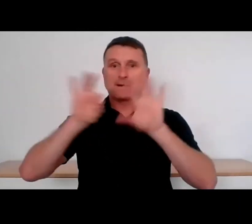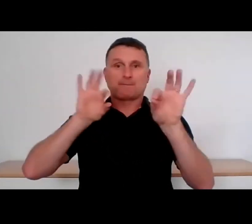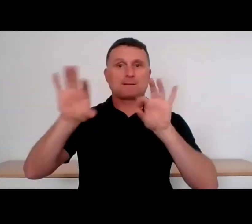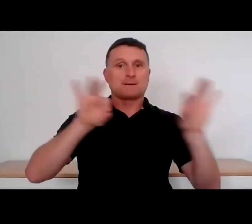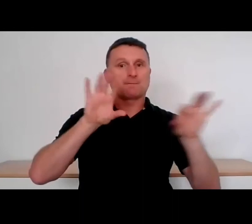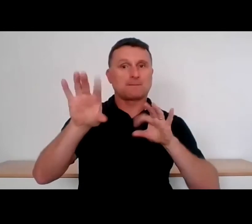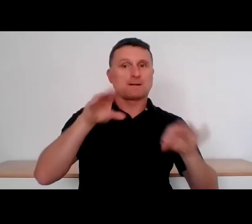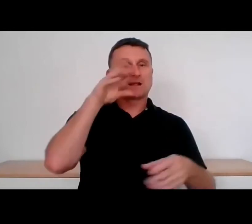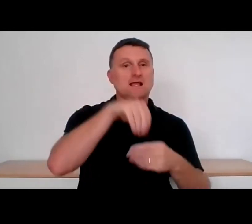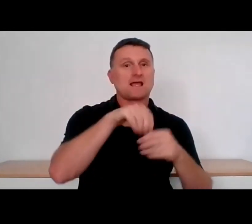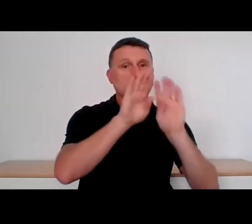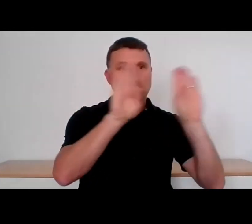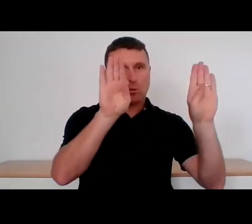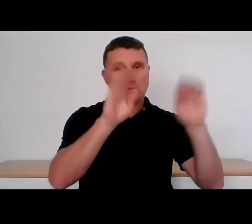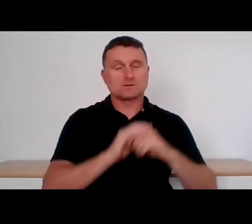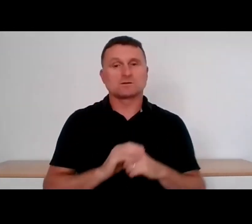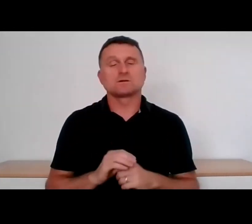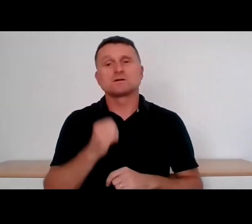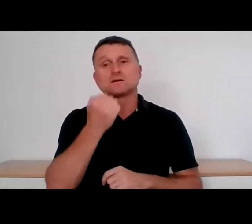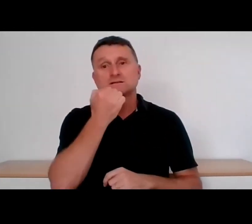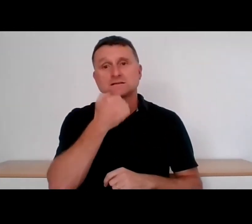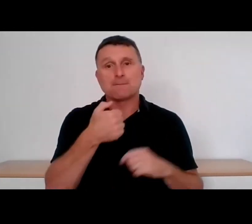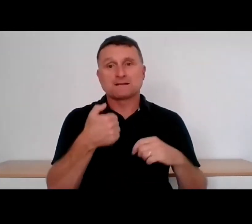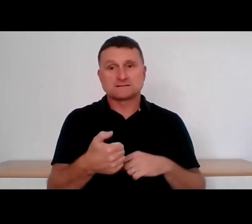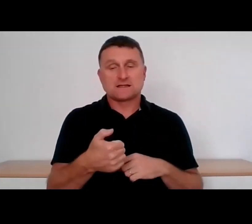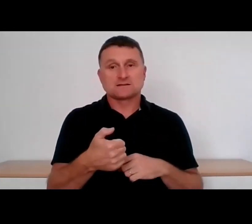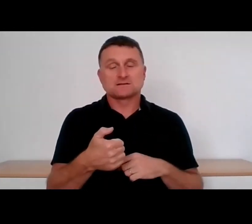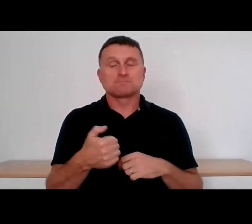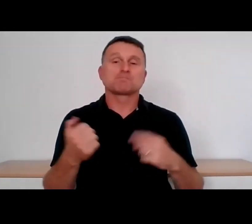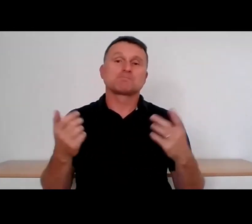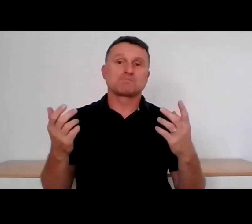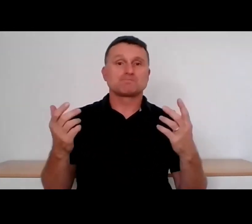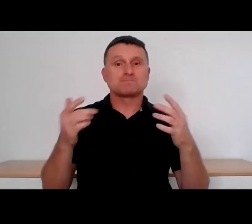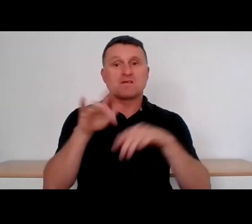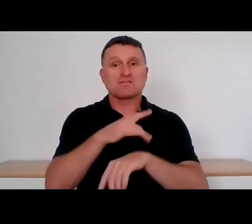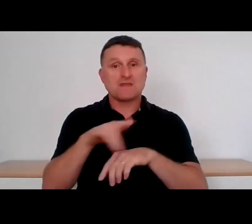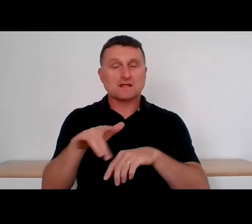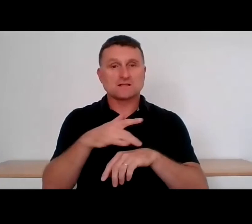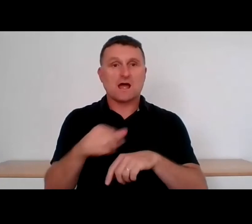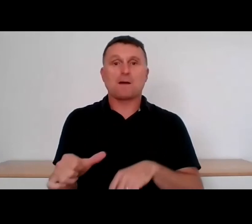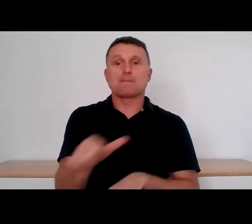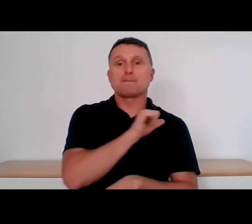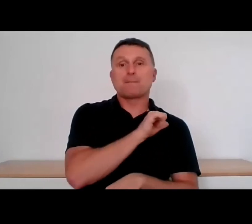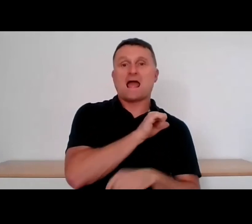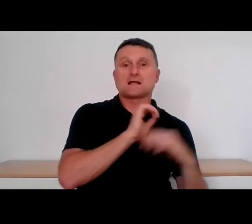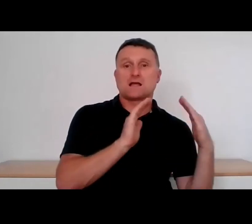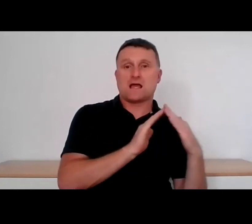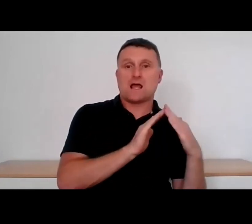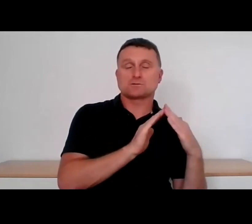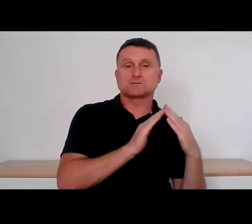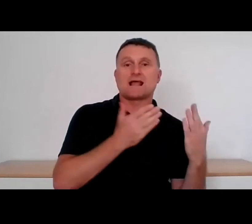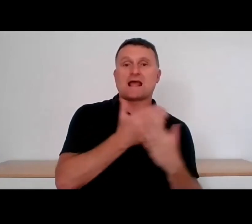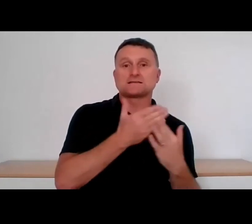6. A back of house accessible bathroom could be provided if possible.